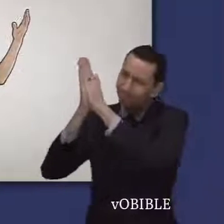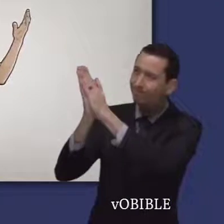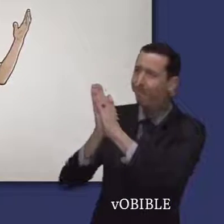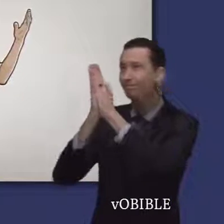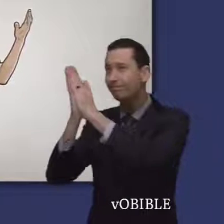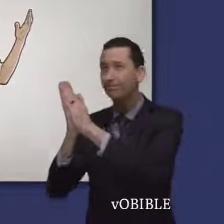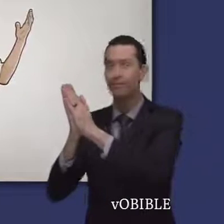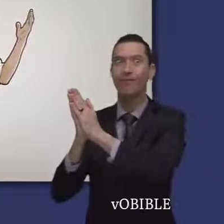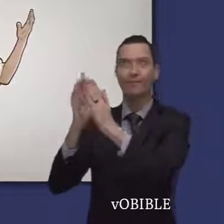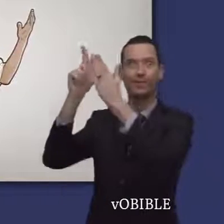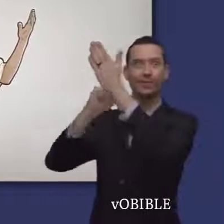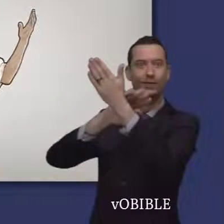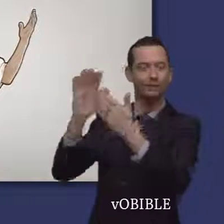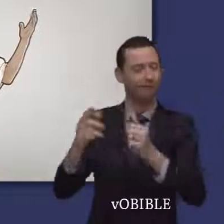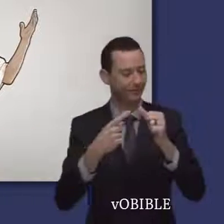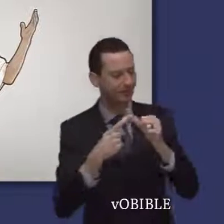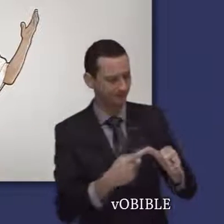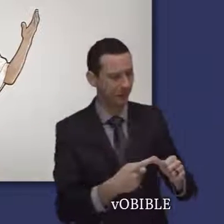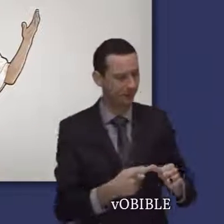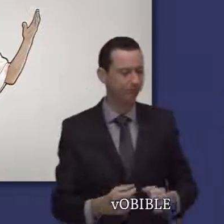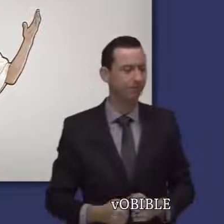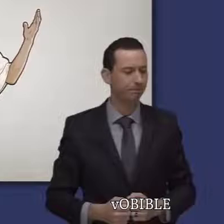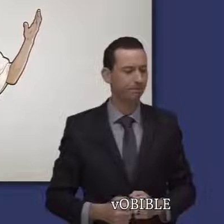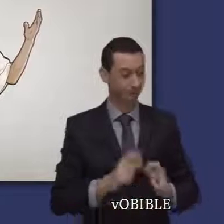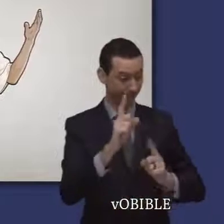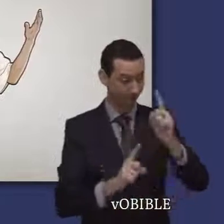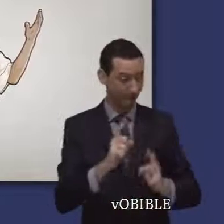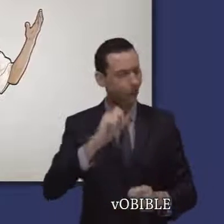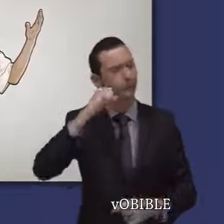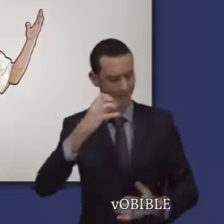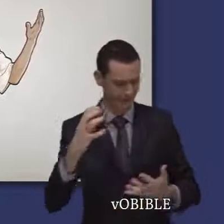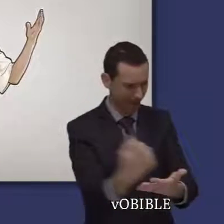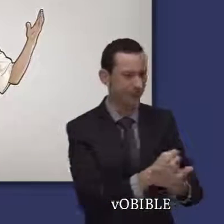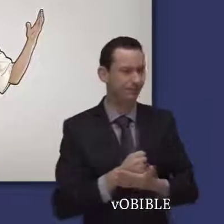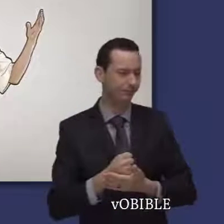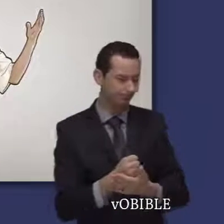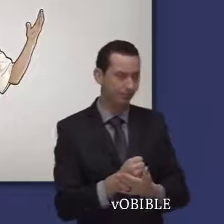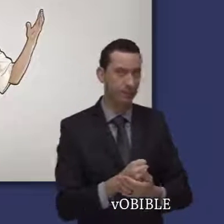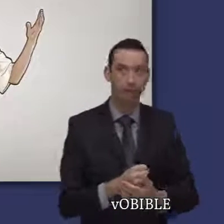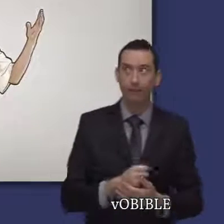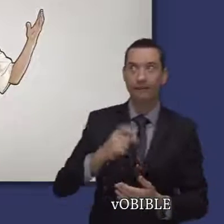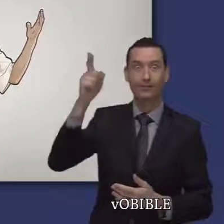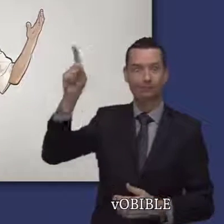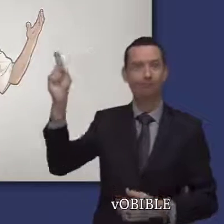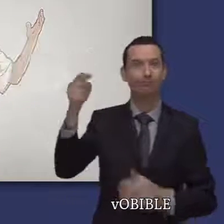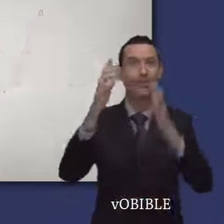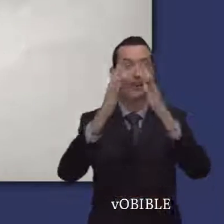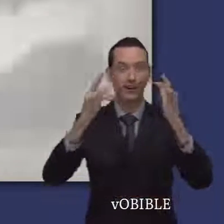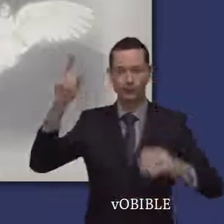Hezekiah prays to Jehovah for deliverance. Jehovah reassured Hezekiah that Jerusalem would be